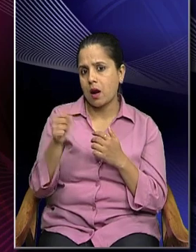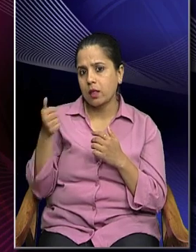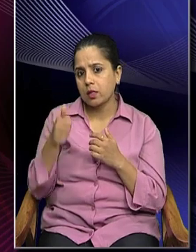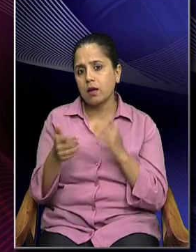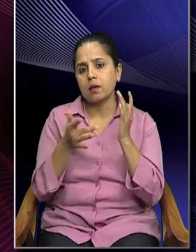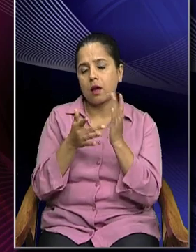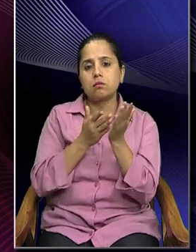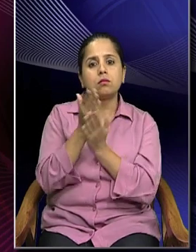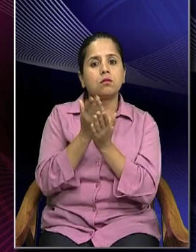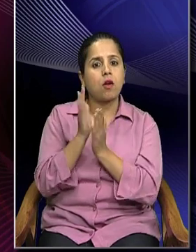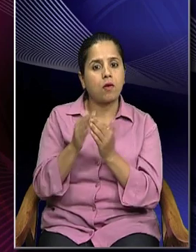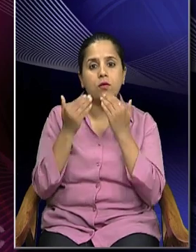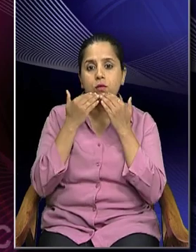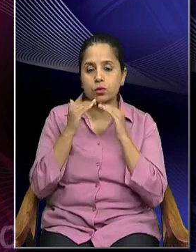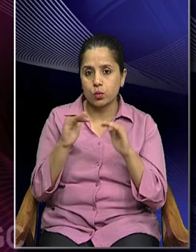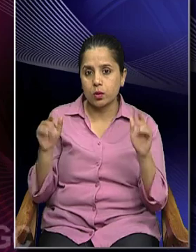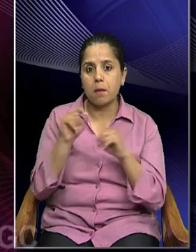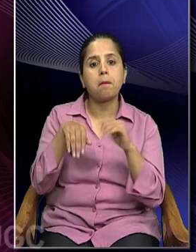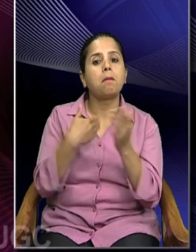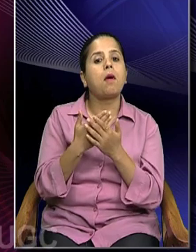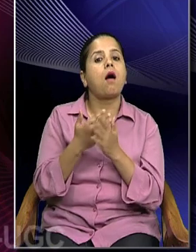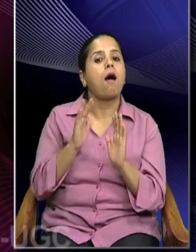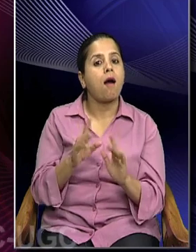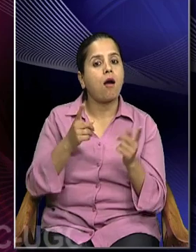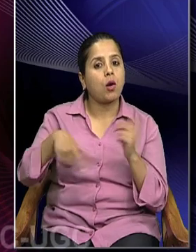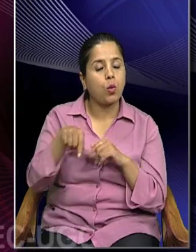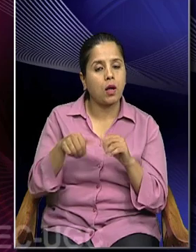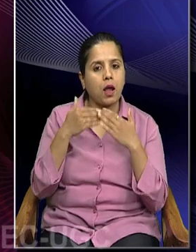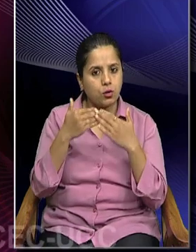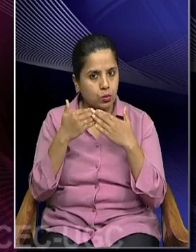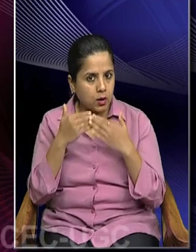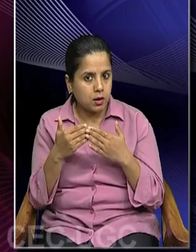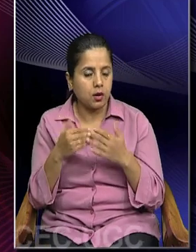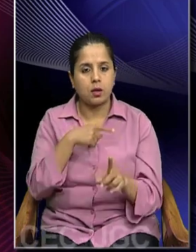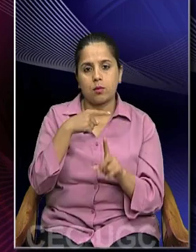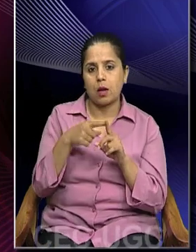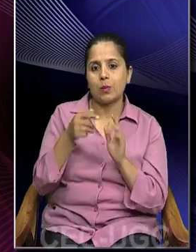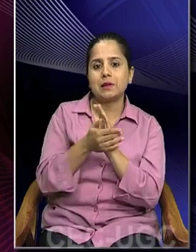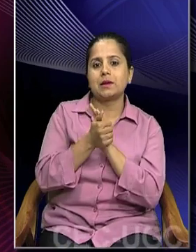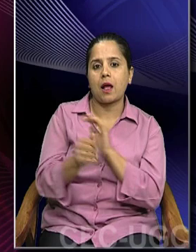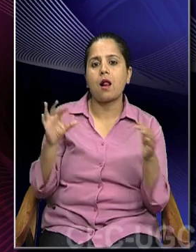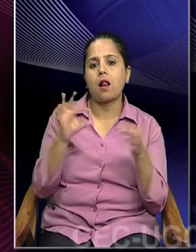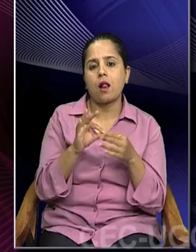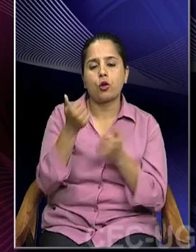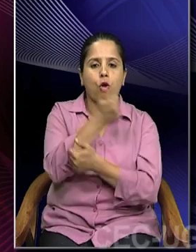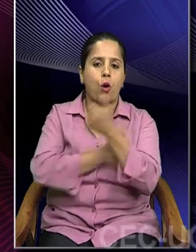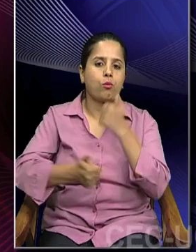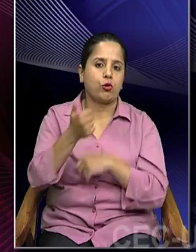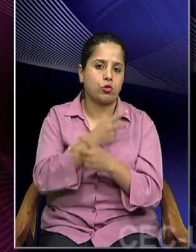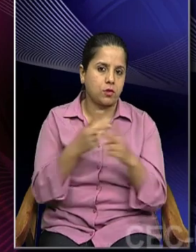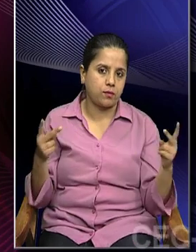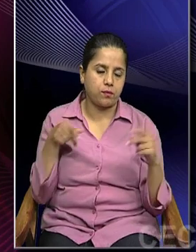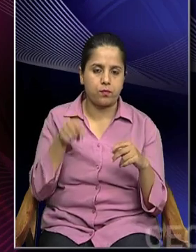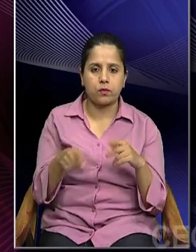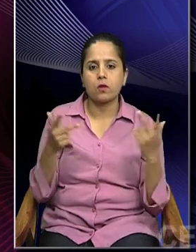technique, the students participate in academic and the skill-based competitions as